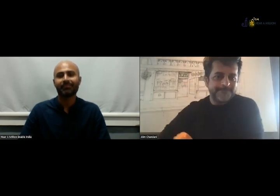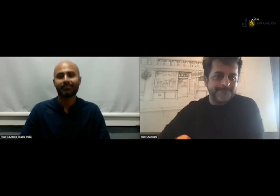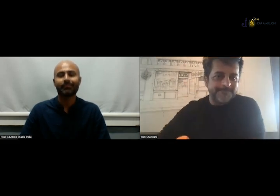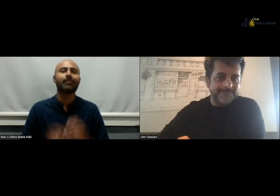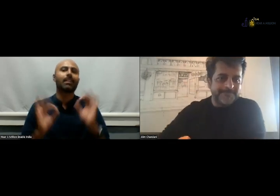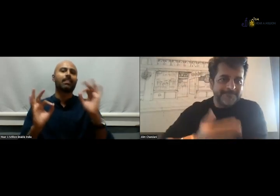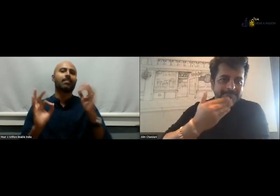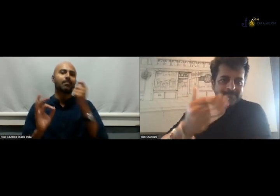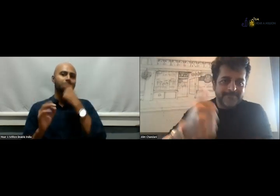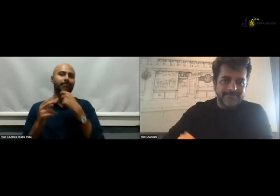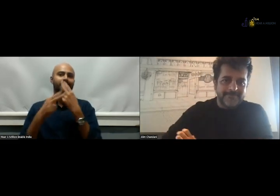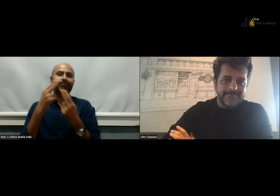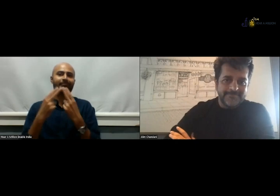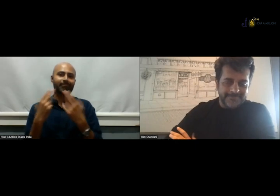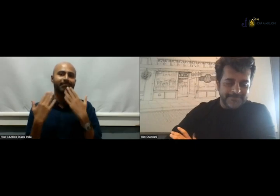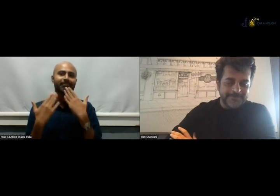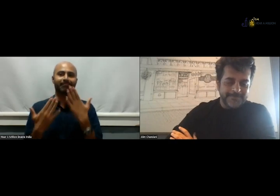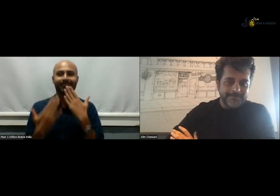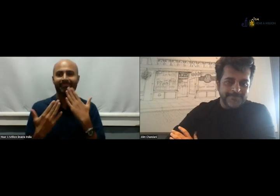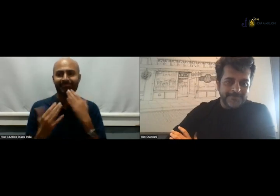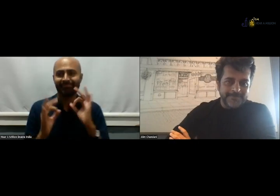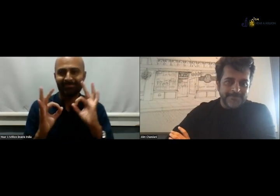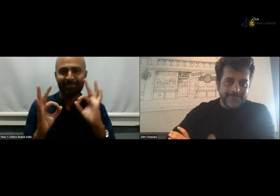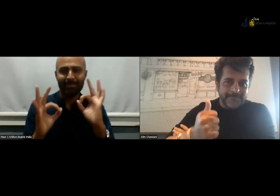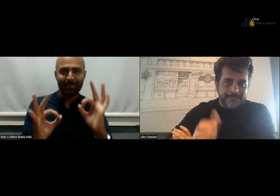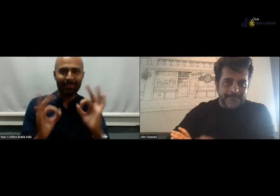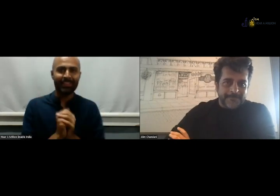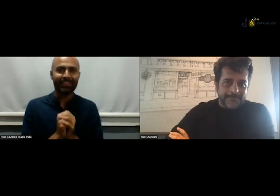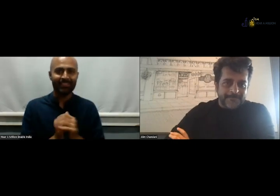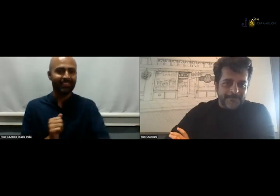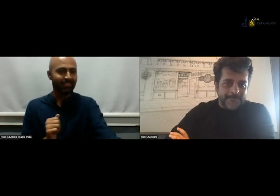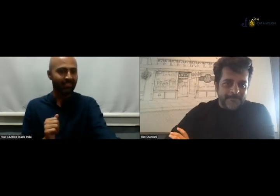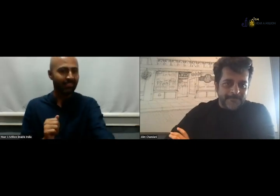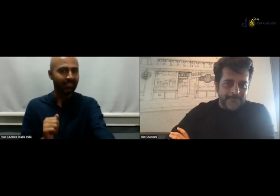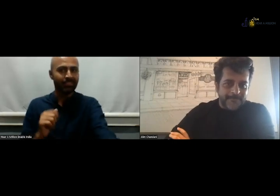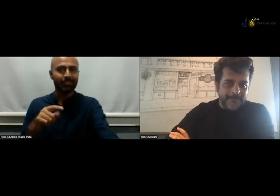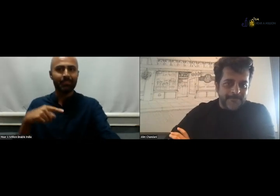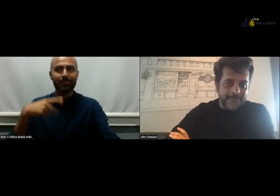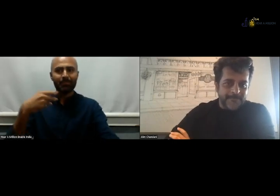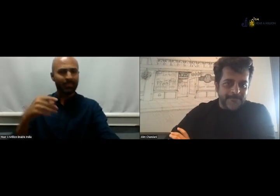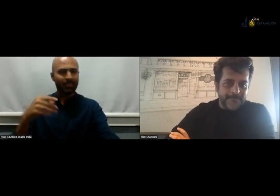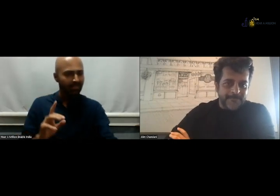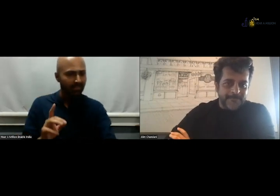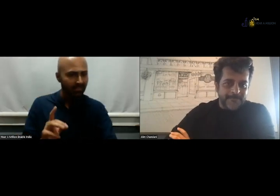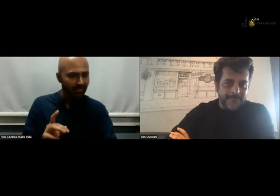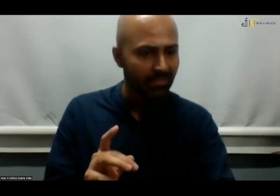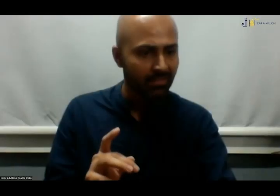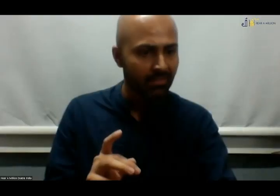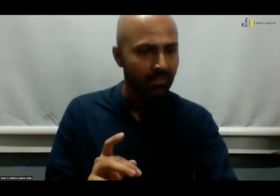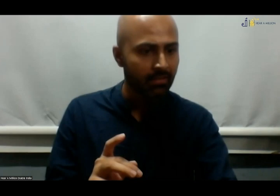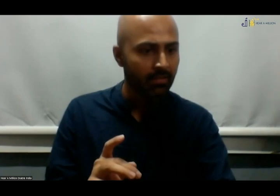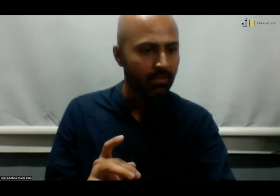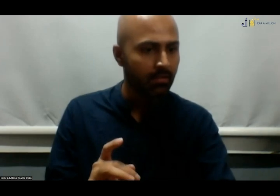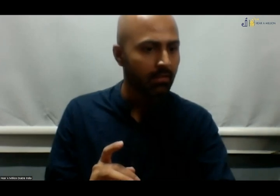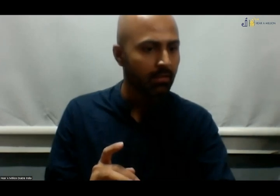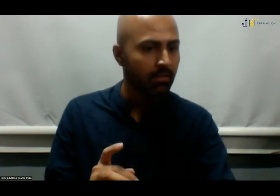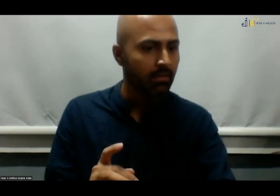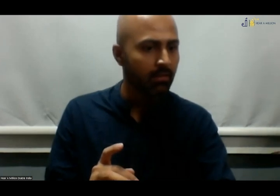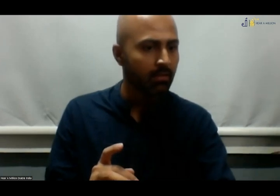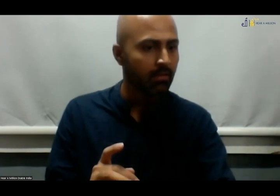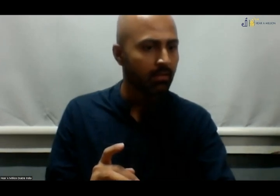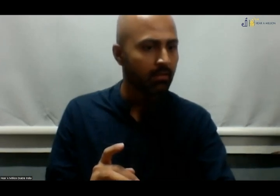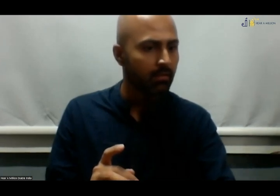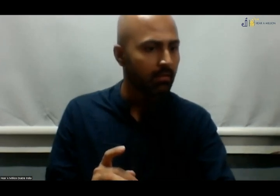look her up to Sudamni, and we will always feel good while we are following her footsteps. Thank you, Dr.